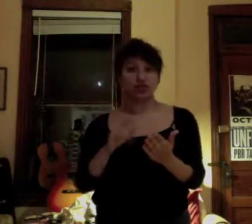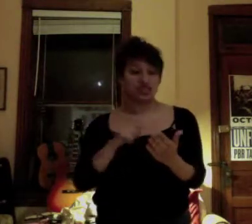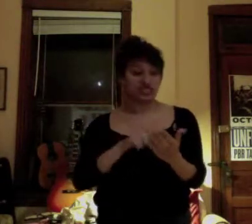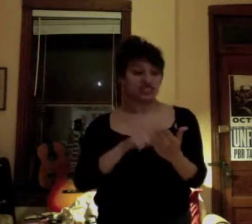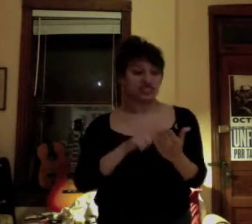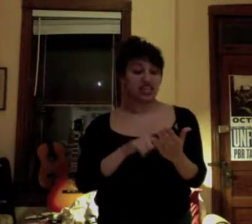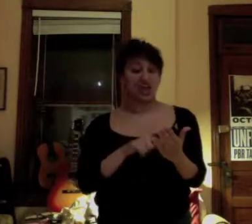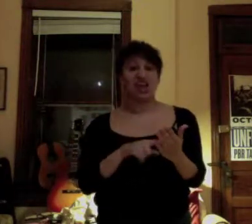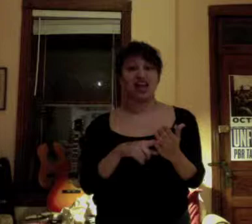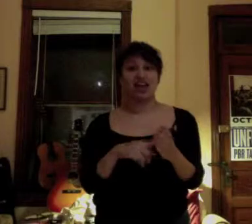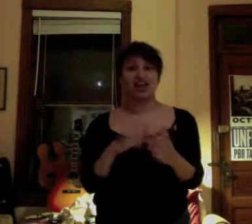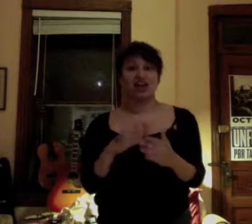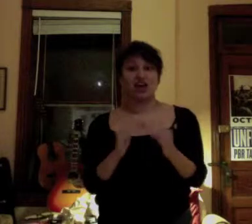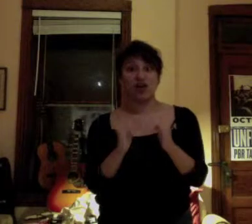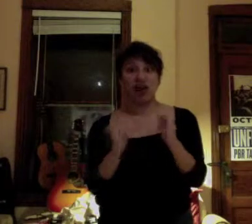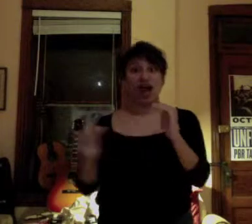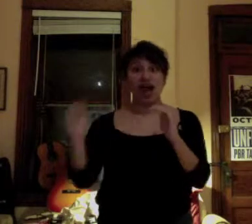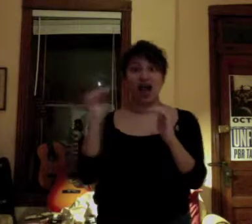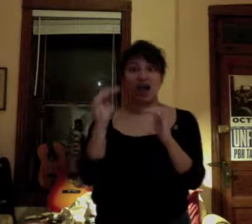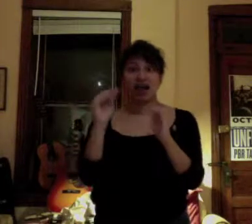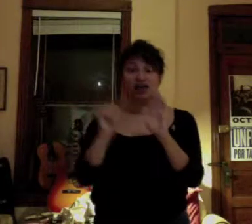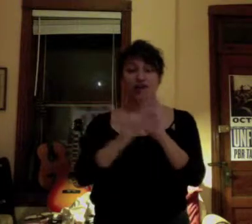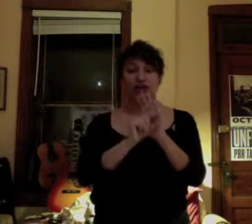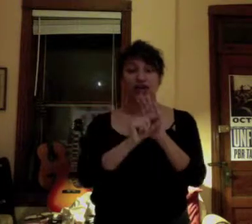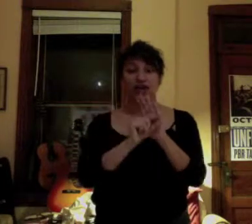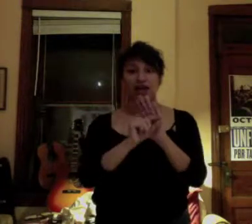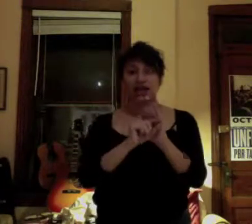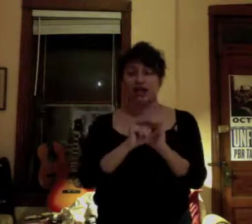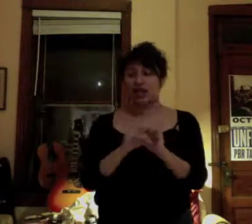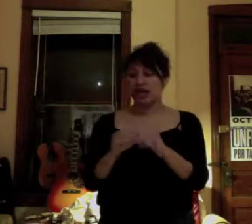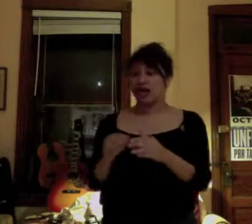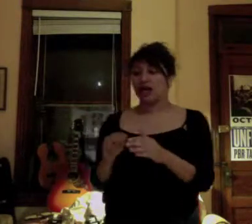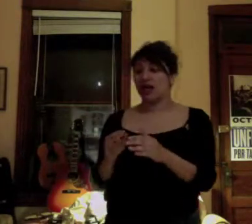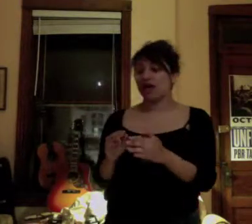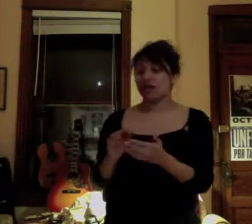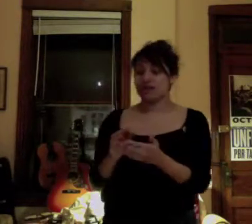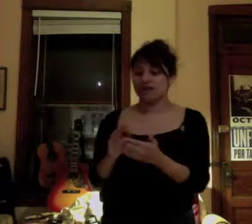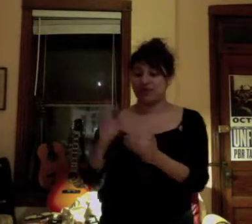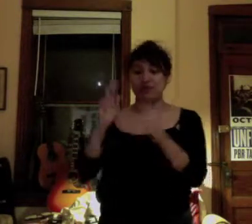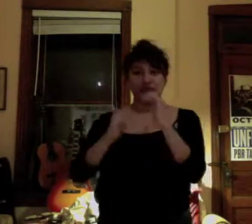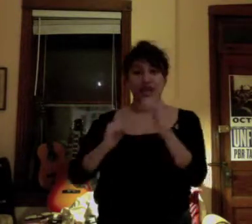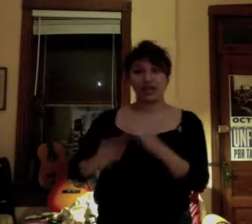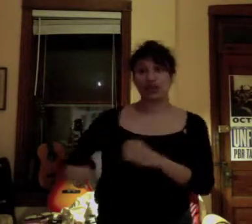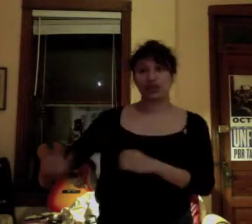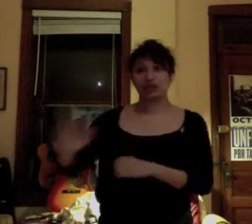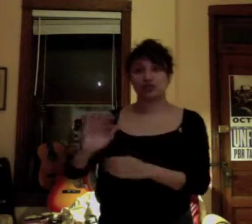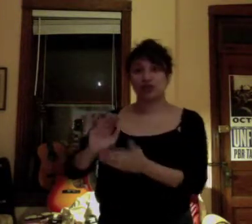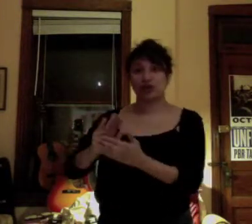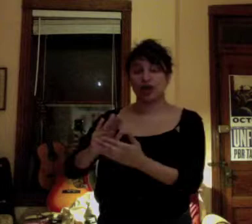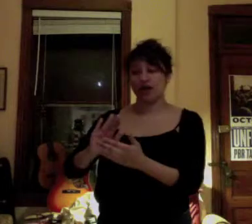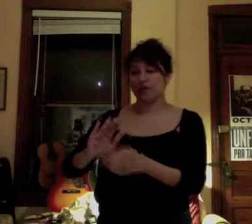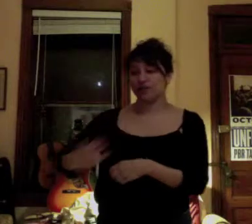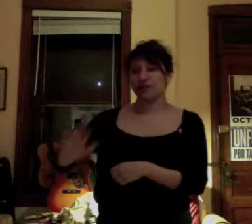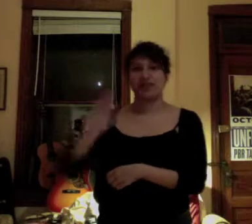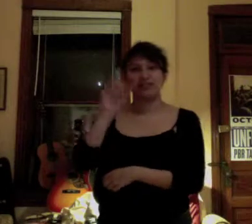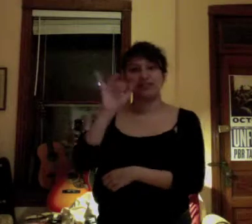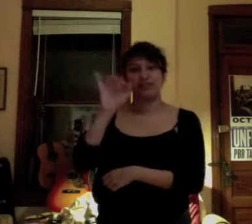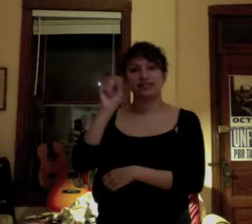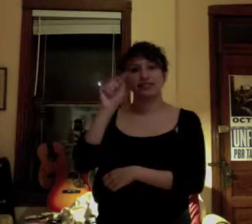in the entire district. The teachers were brought in again. They were informed that this had been an experiment